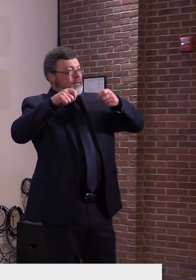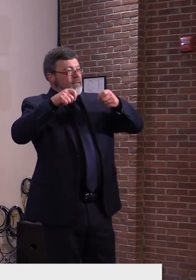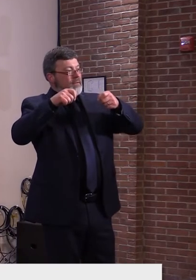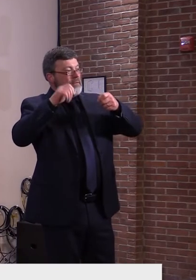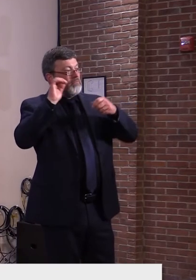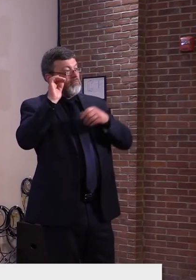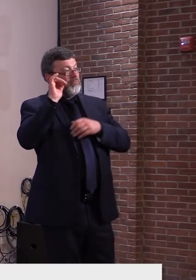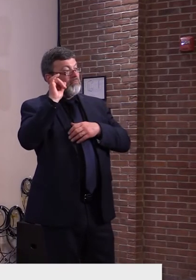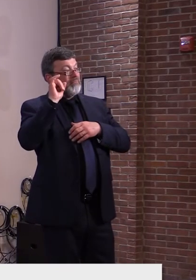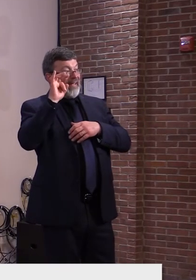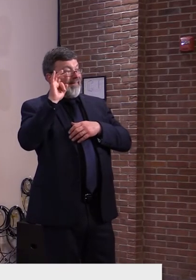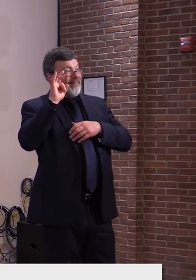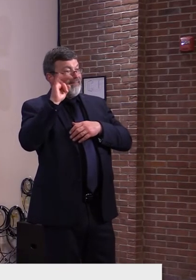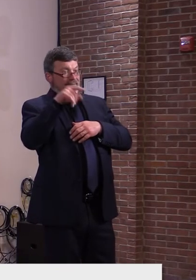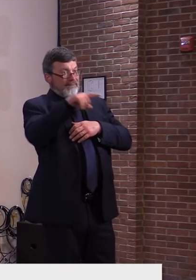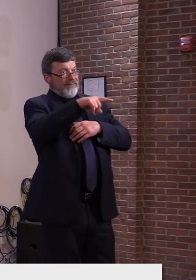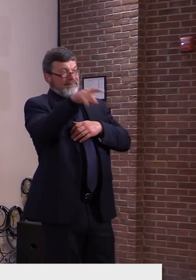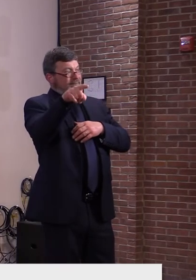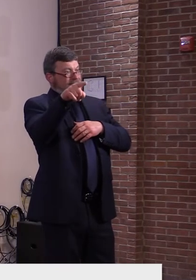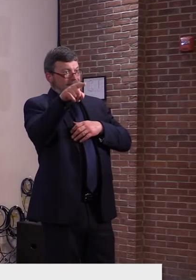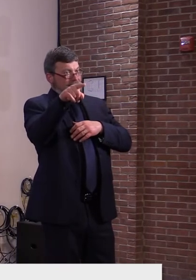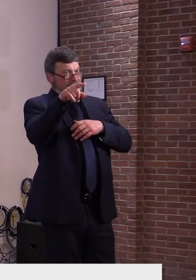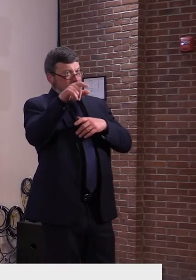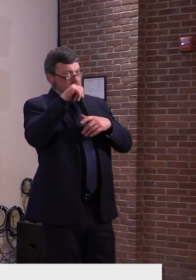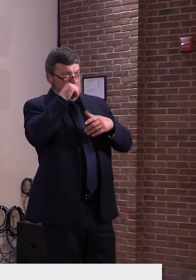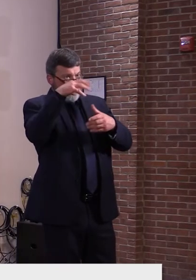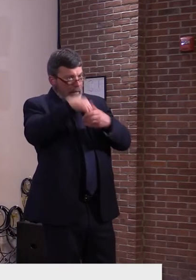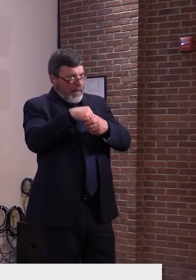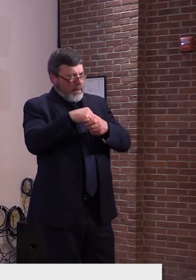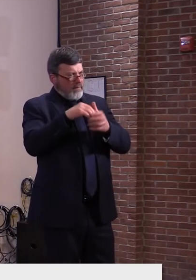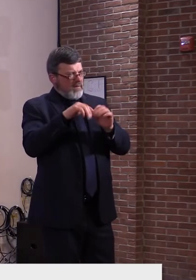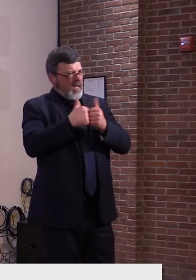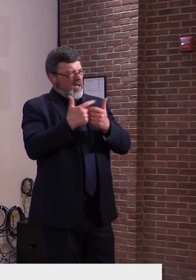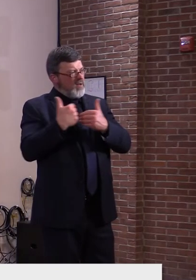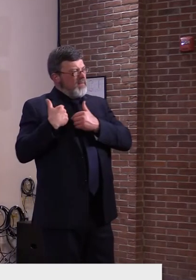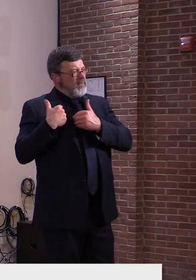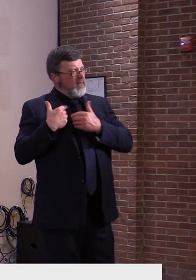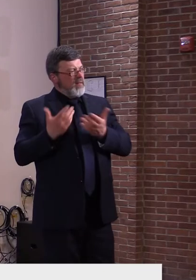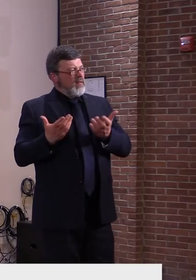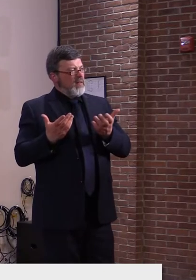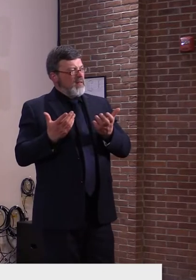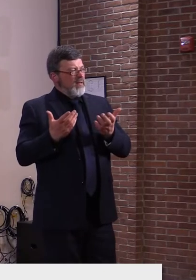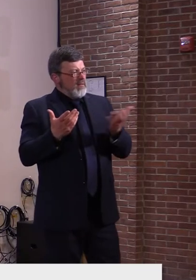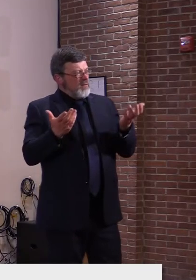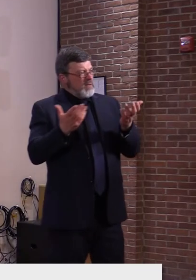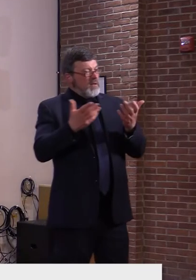However, the new people coming in are the ones that have the different options going forward.